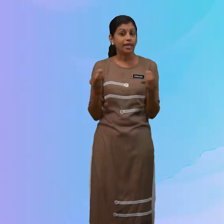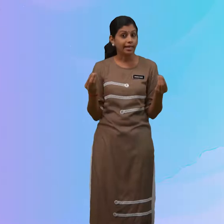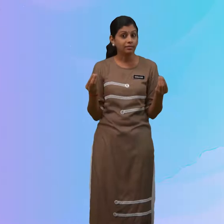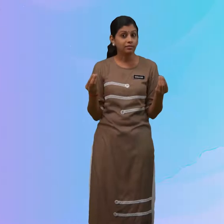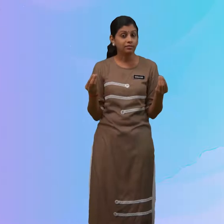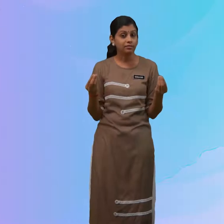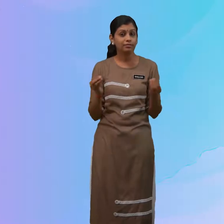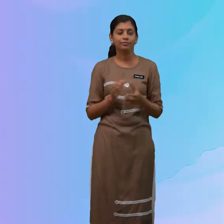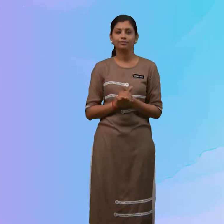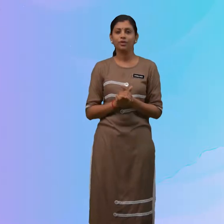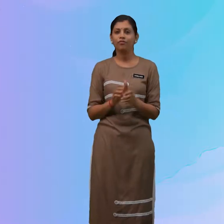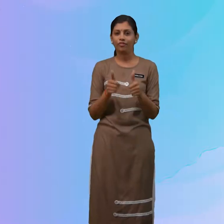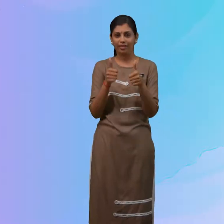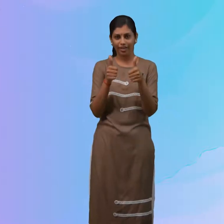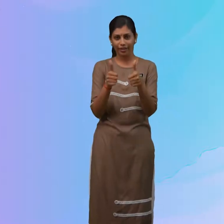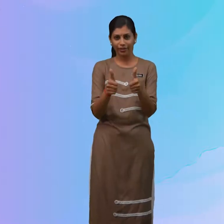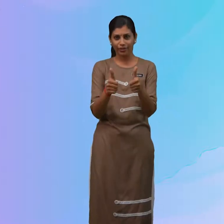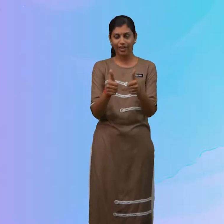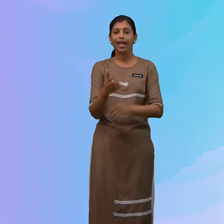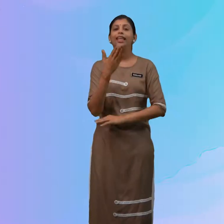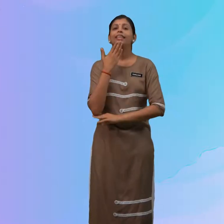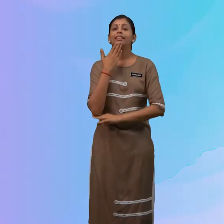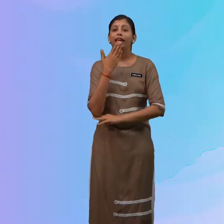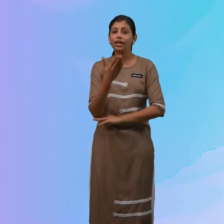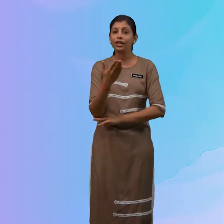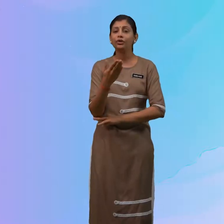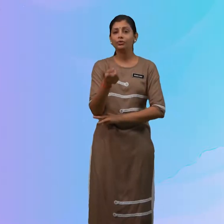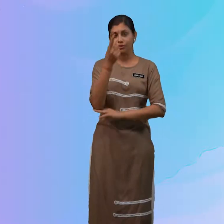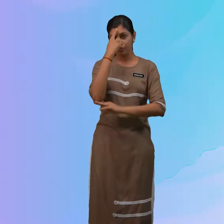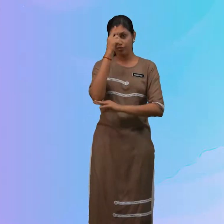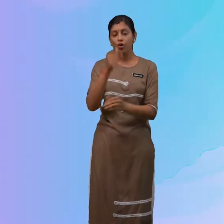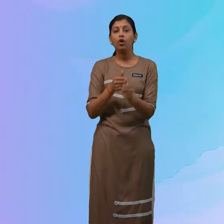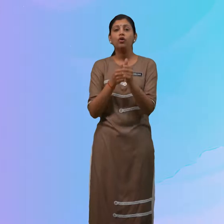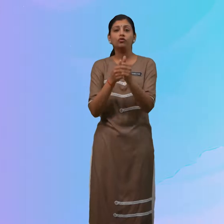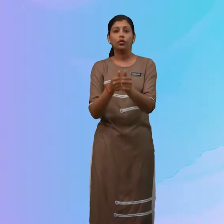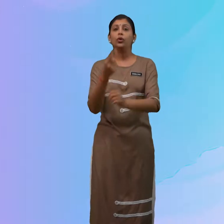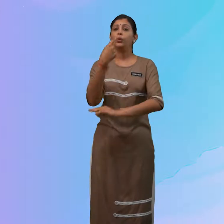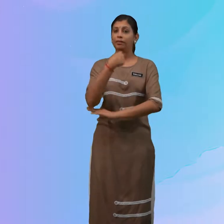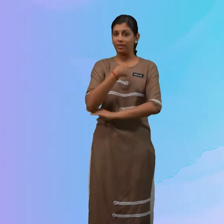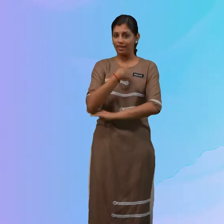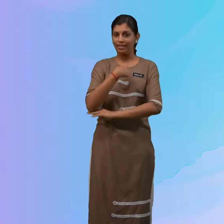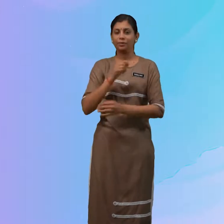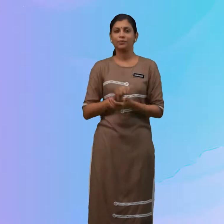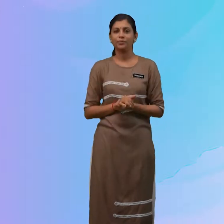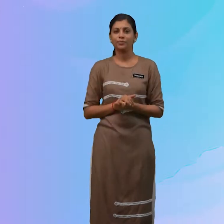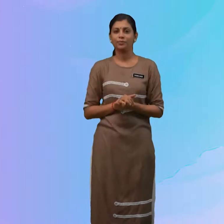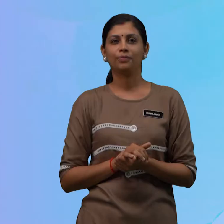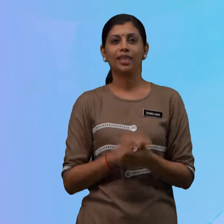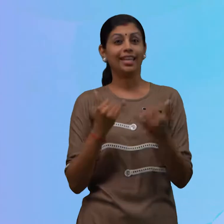Done? Very good. Thank you for following me.